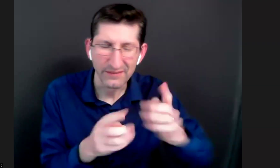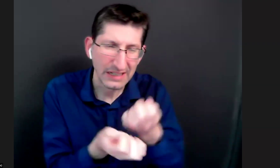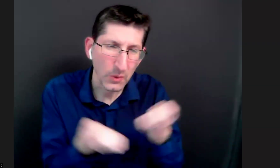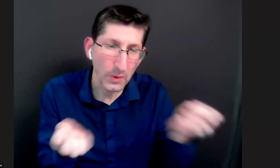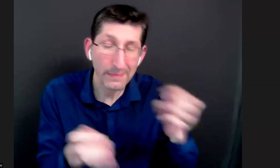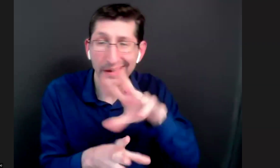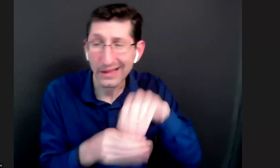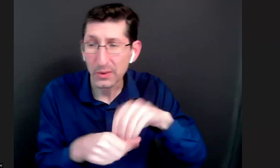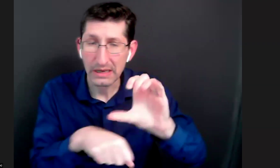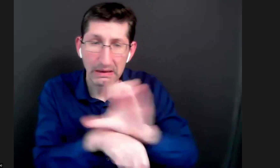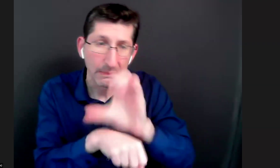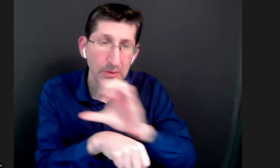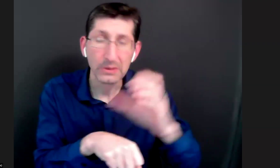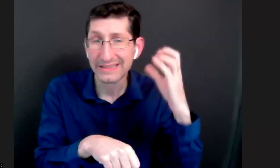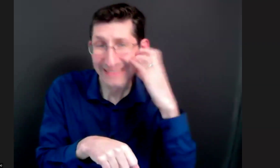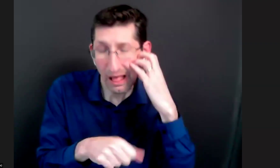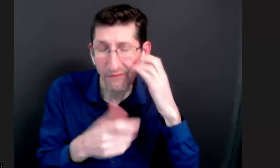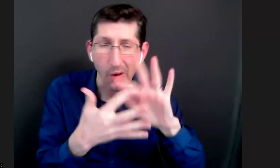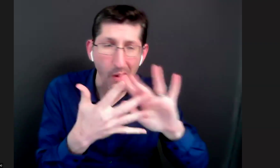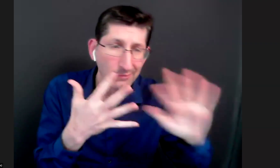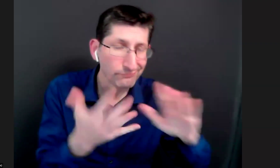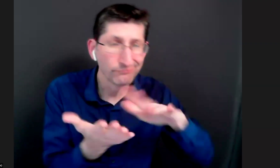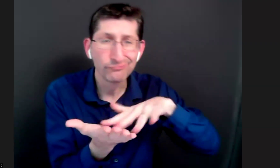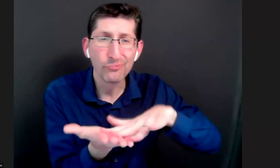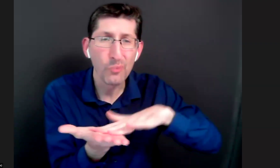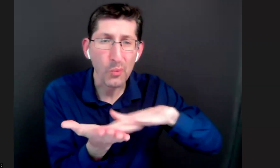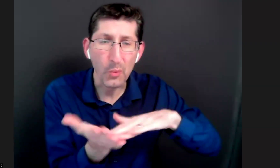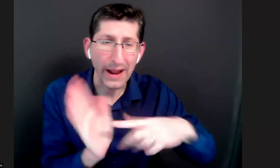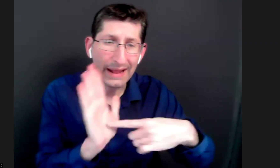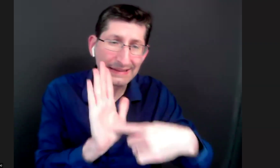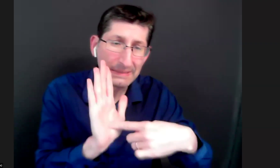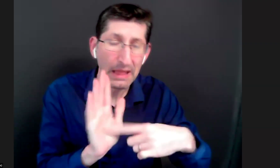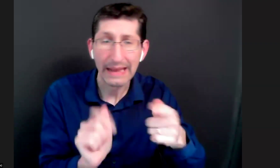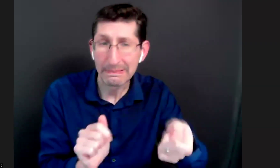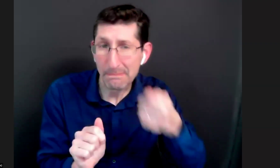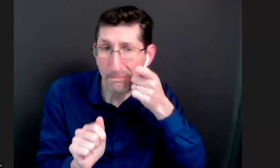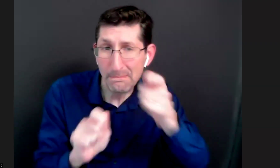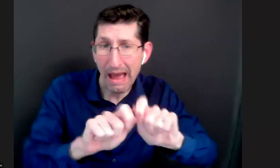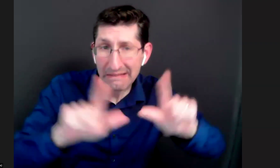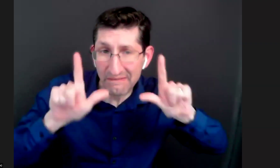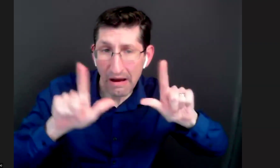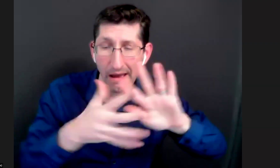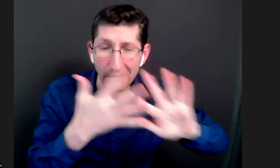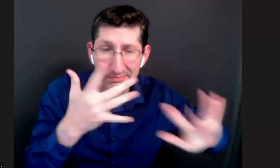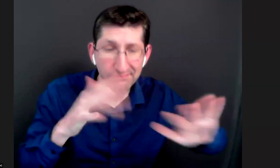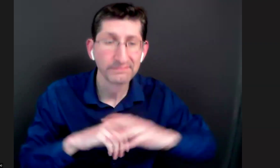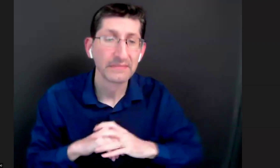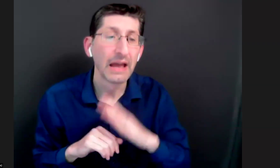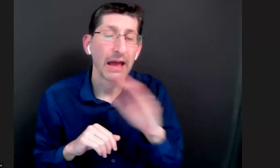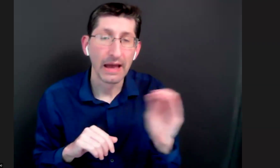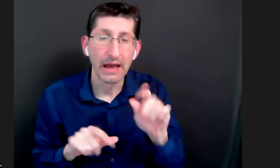from computers, cell phones, to braille displays and magnifiers. And we